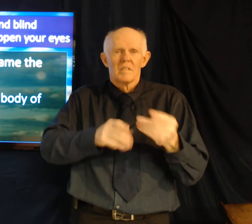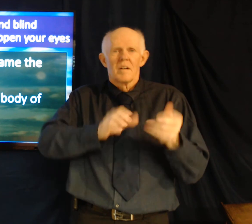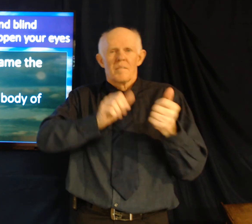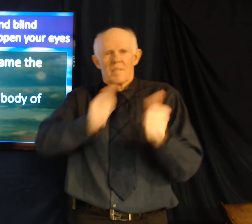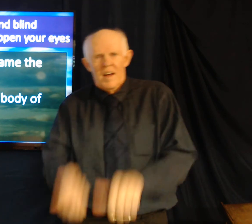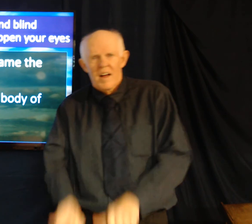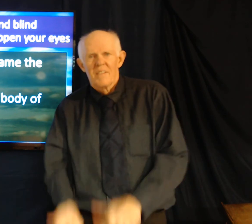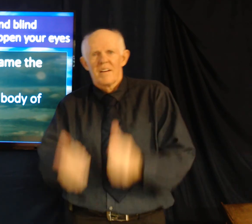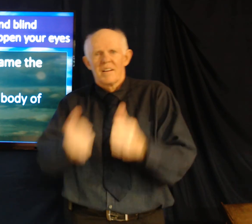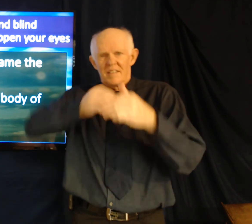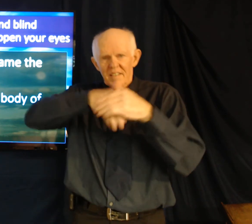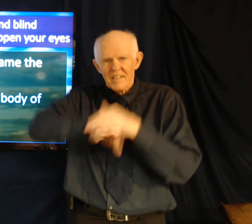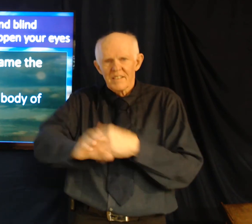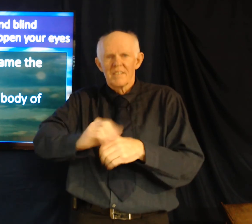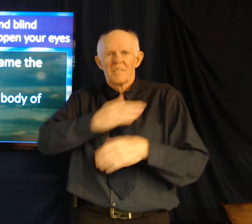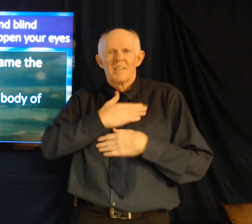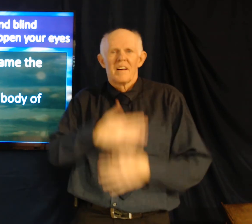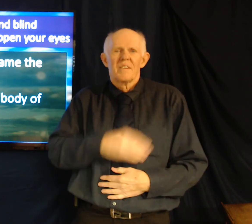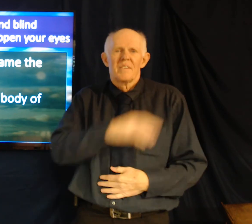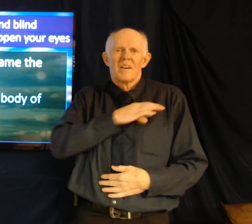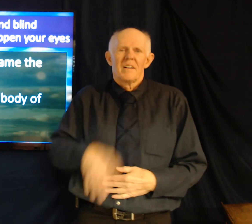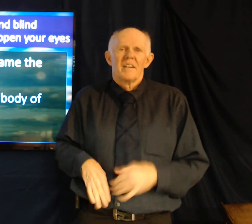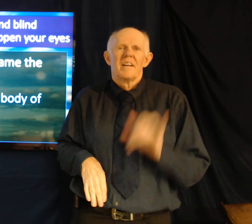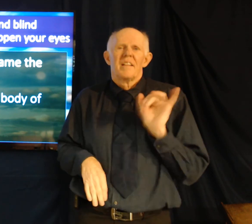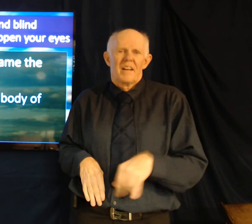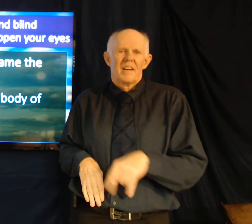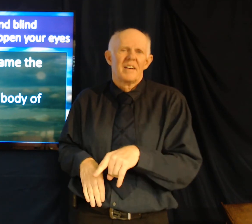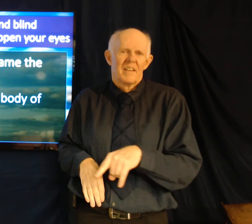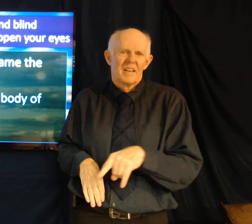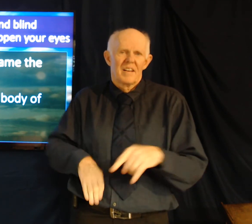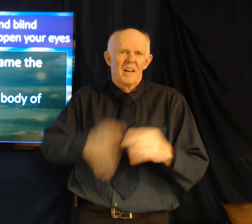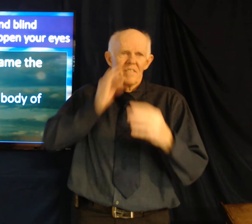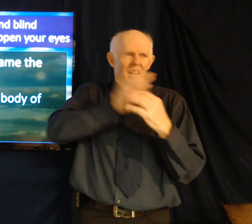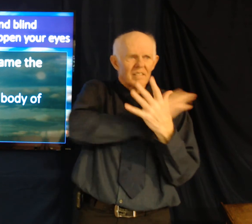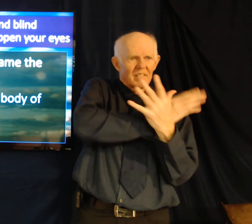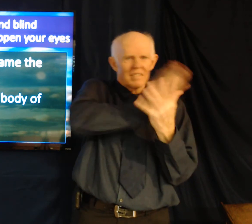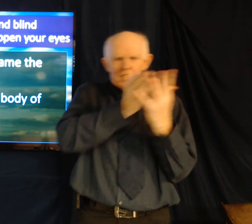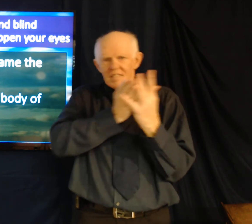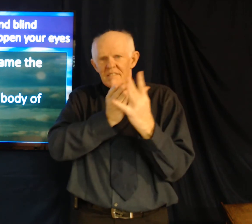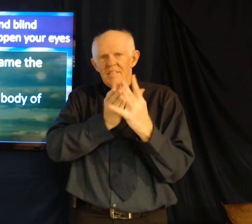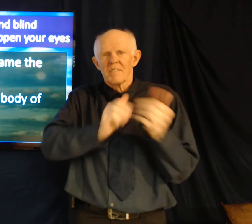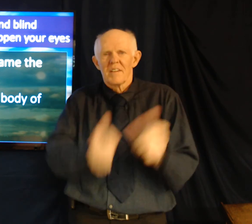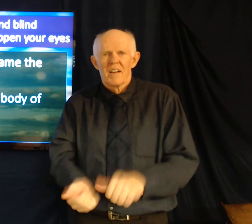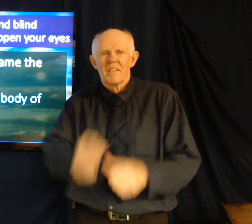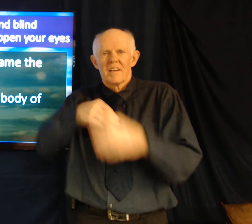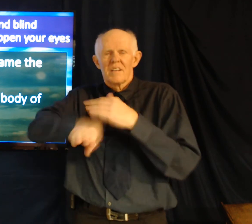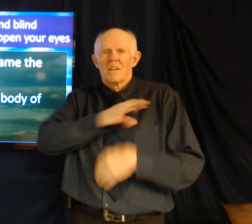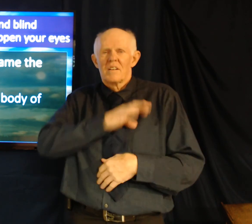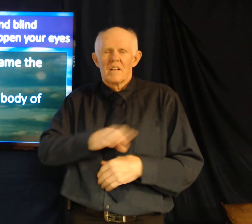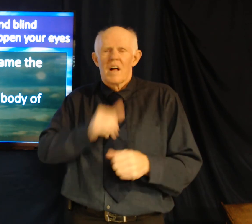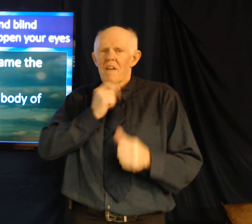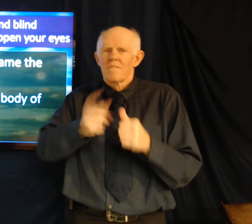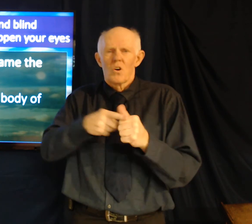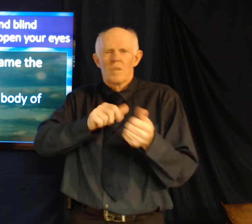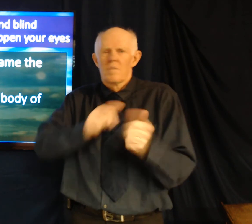and the results is we get baptized and we enter into the kingdom all these things we're baptized into christ